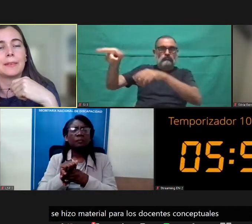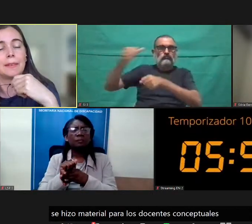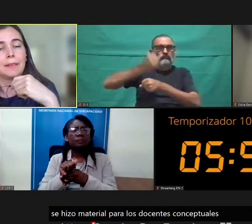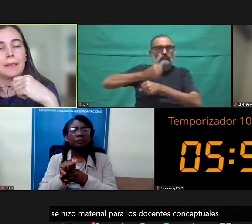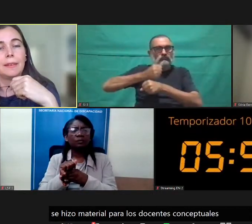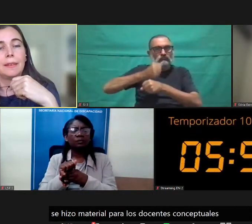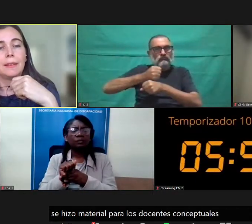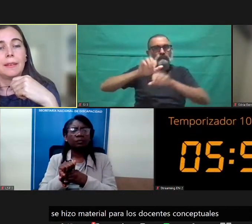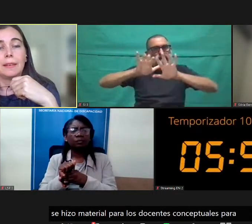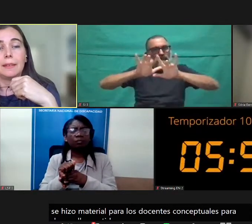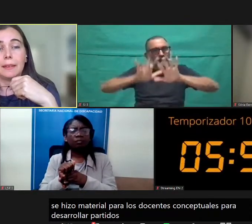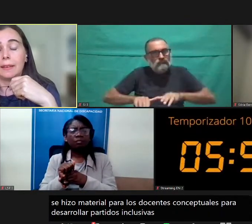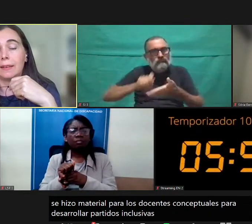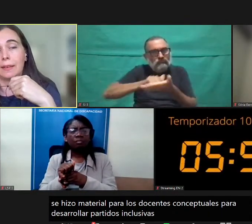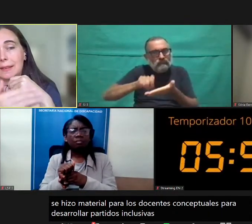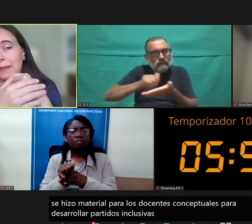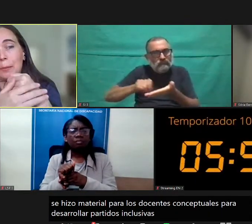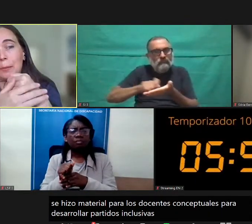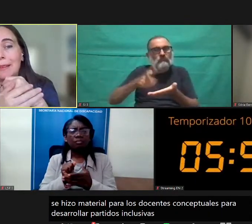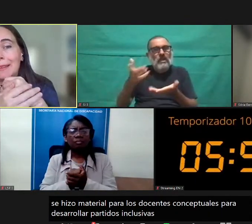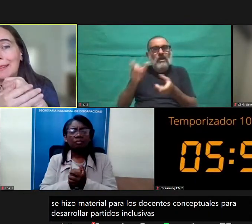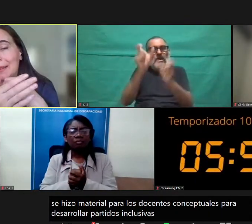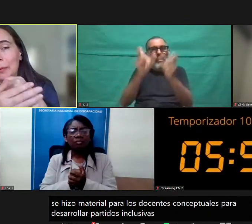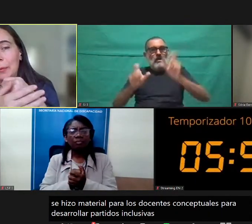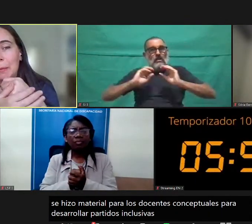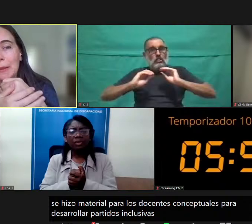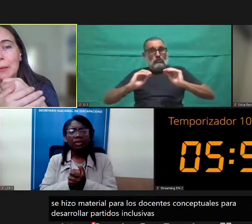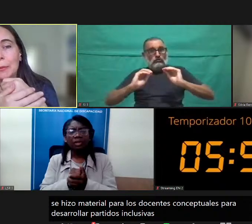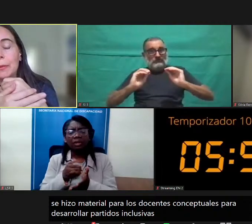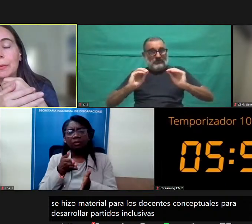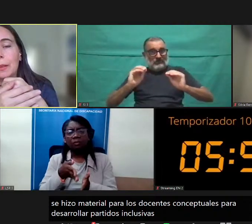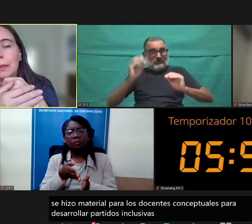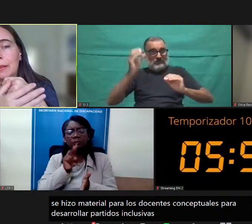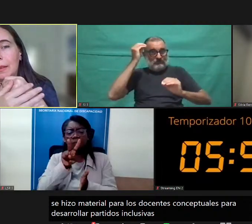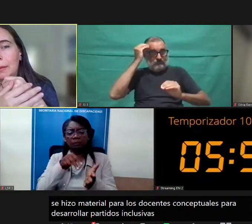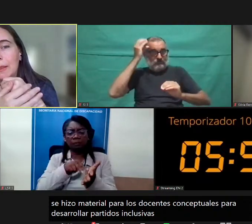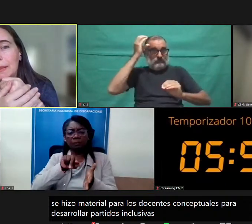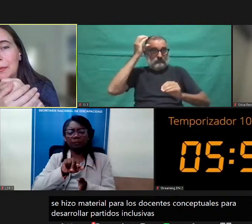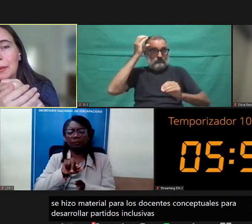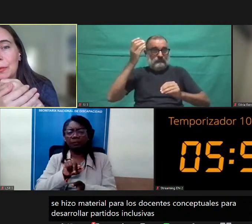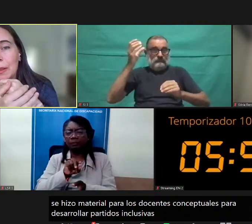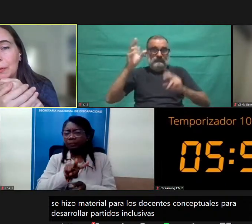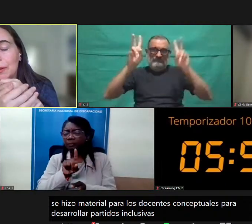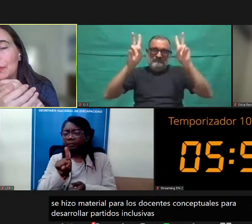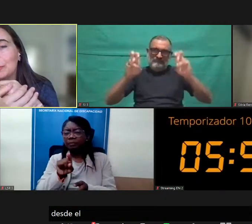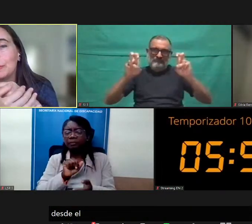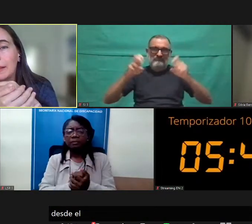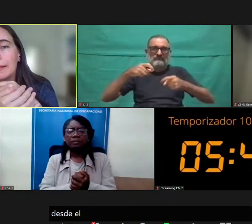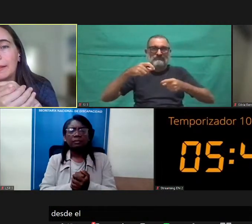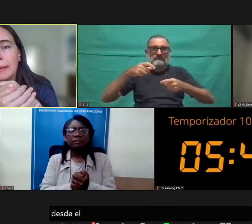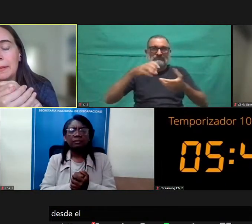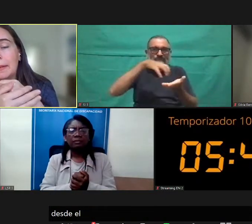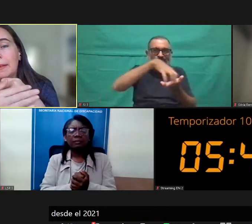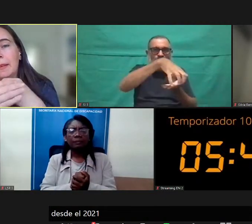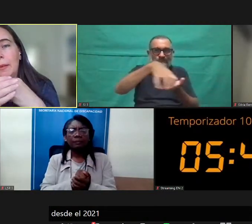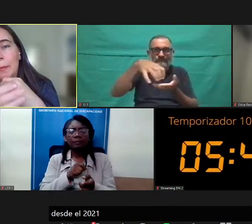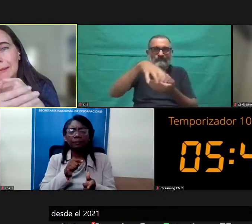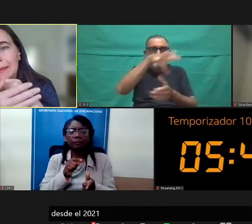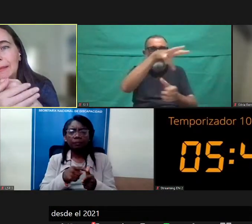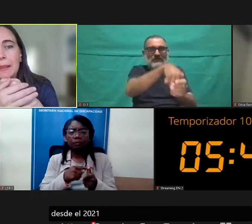inclusive practices in the centers and classrooms since recently since 2021 the